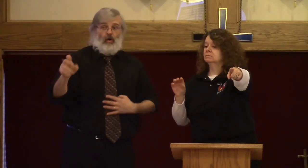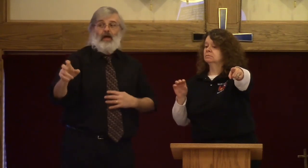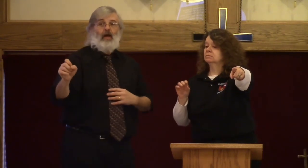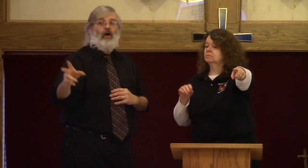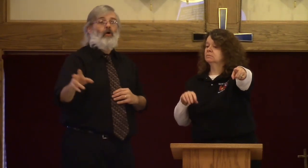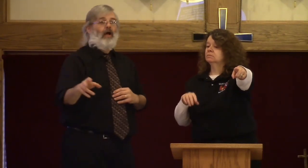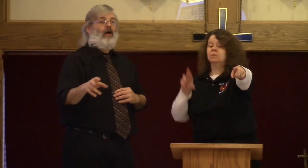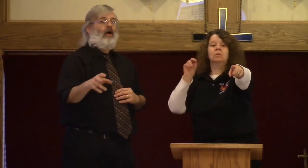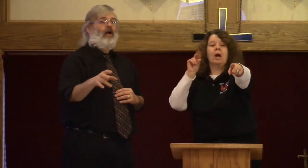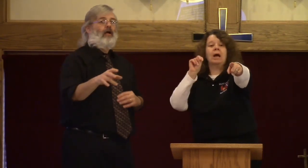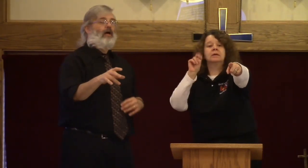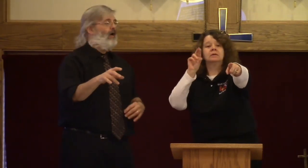okay. Oh, okay. All right.